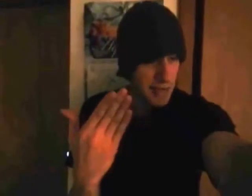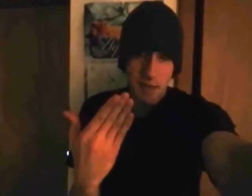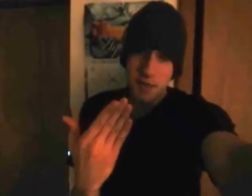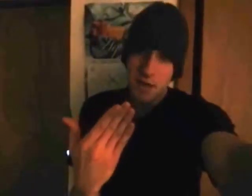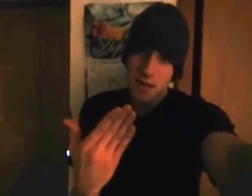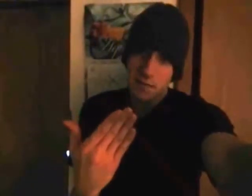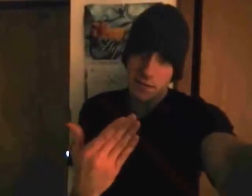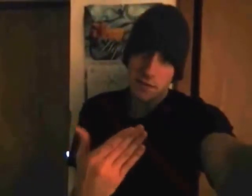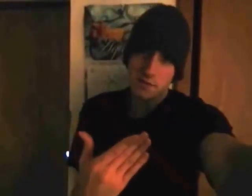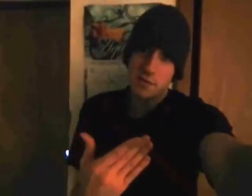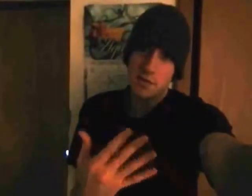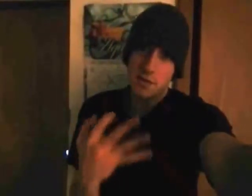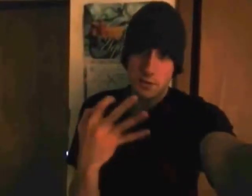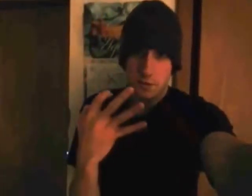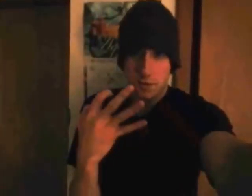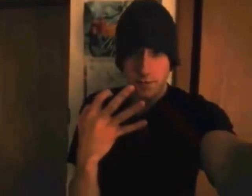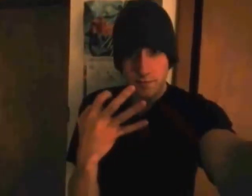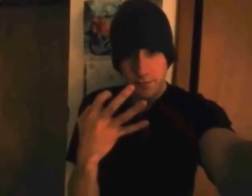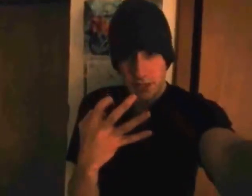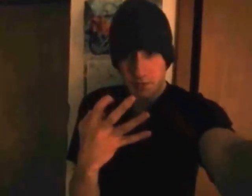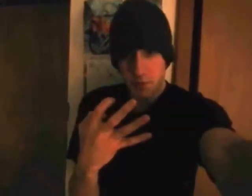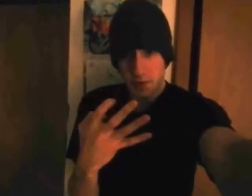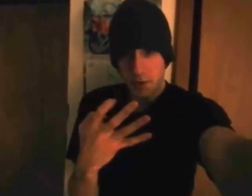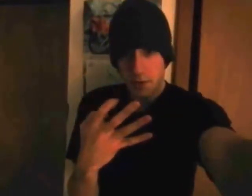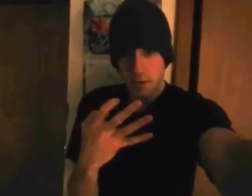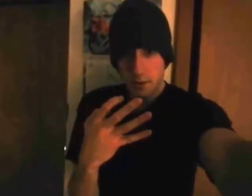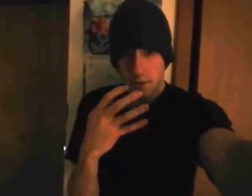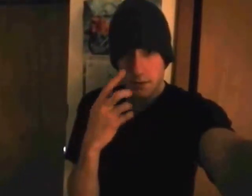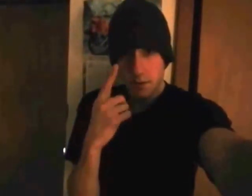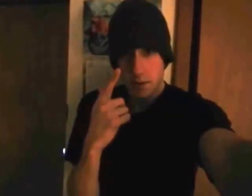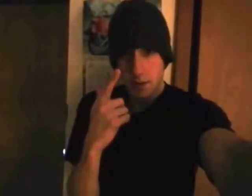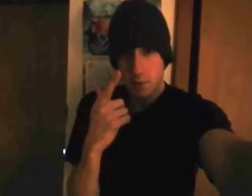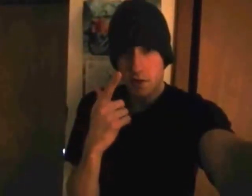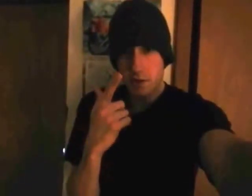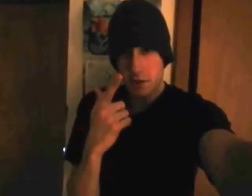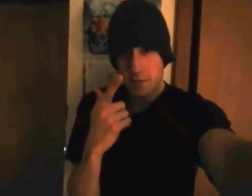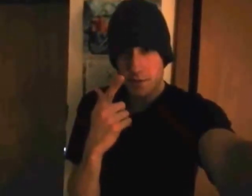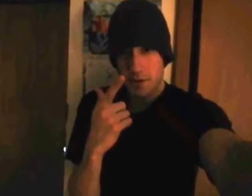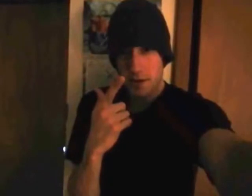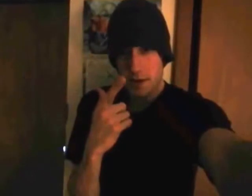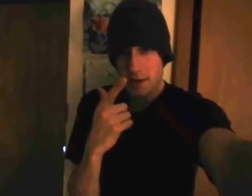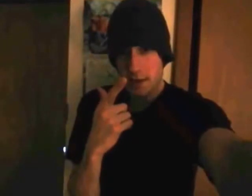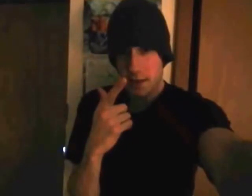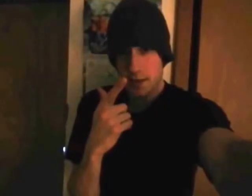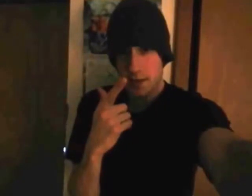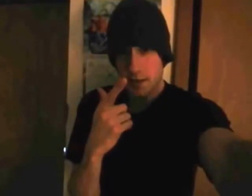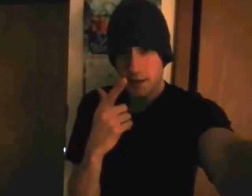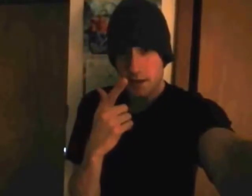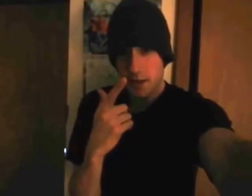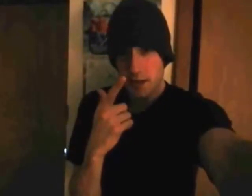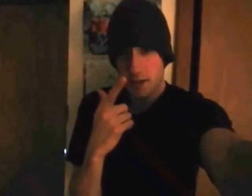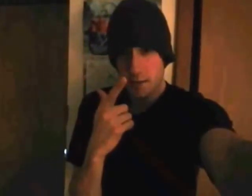10-year anniversary to Facebook. Is Mark Zuckerberg an alien in there? I think he might